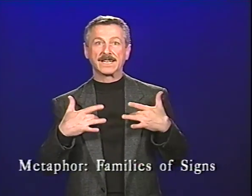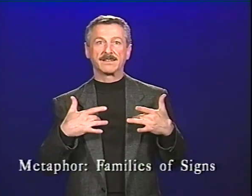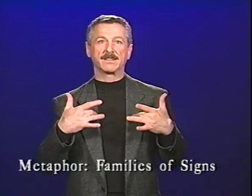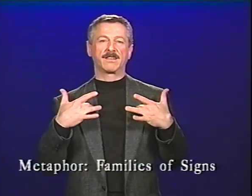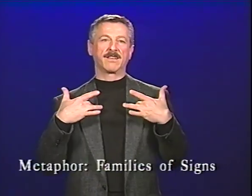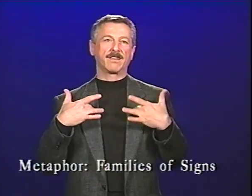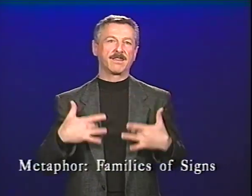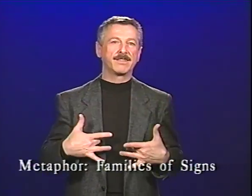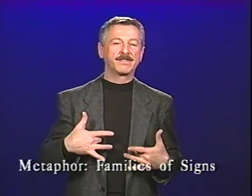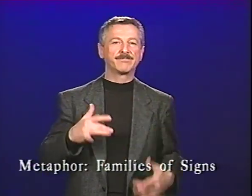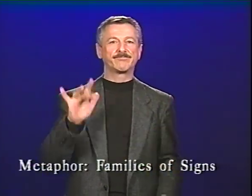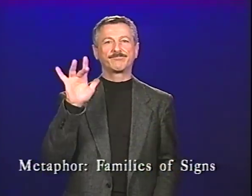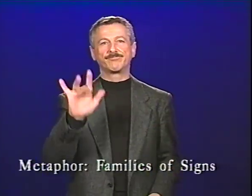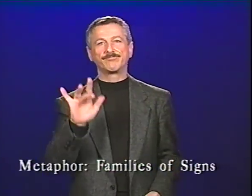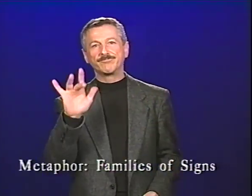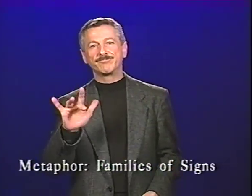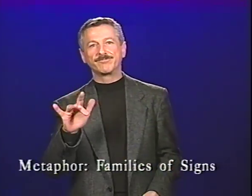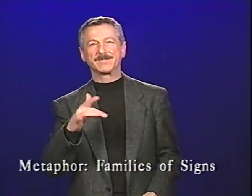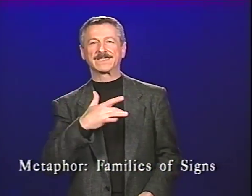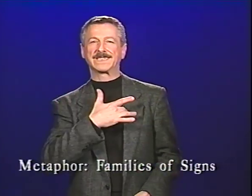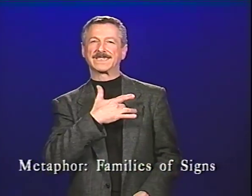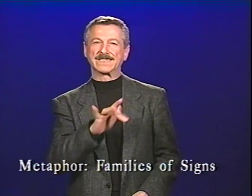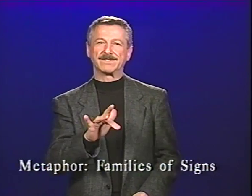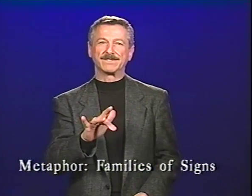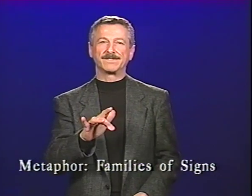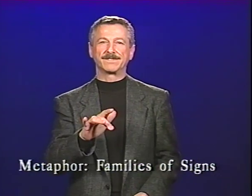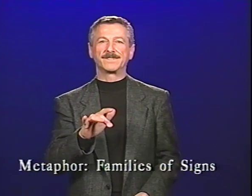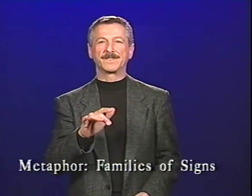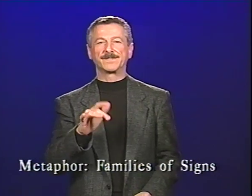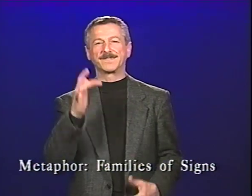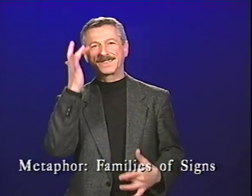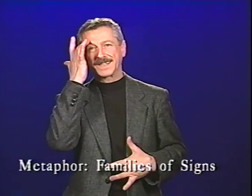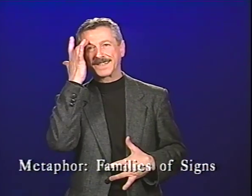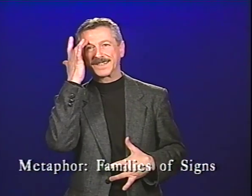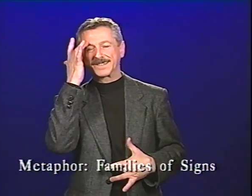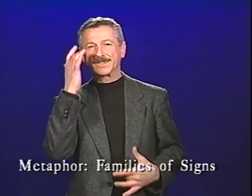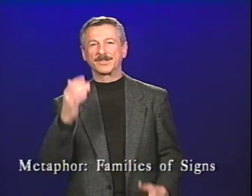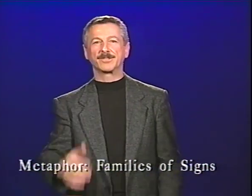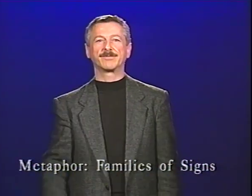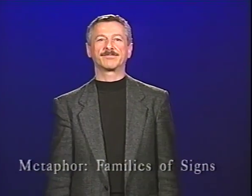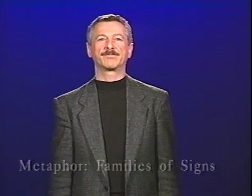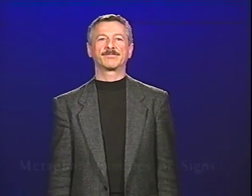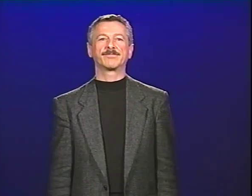Feeling, excitement, depressed, pity, sensitive, sick.